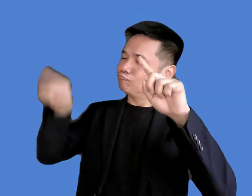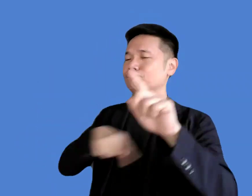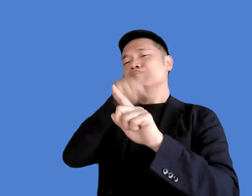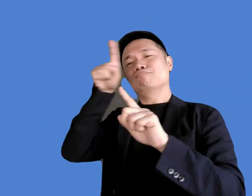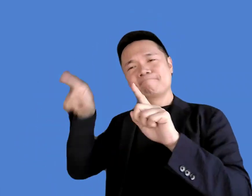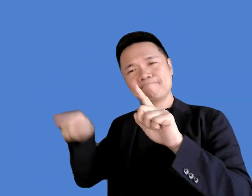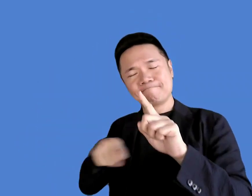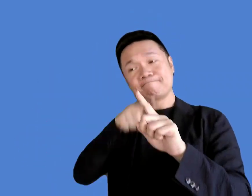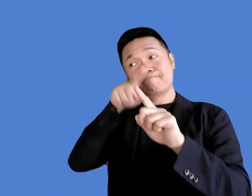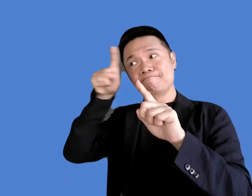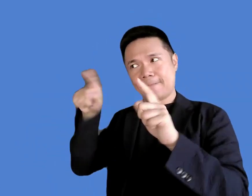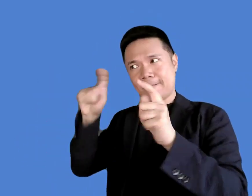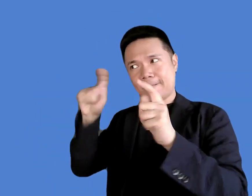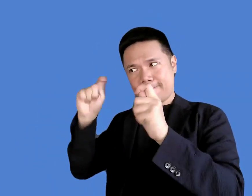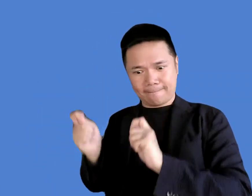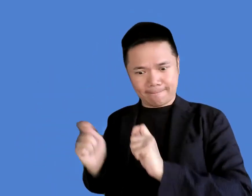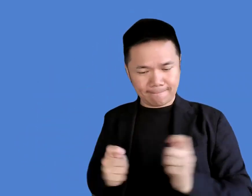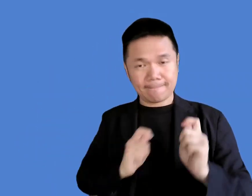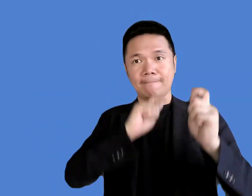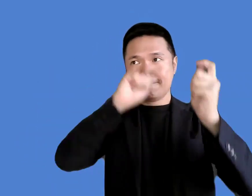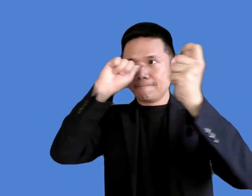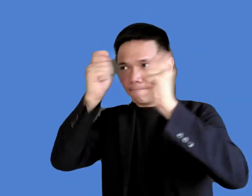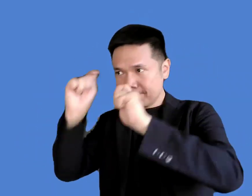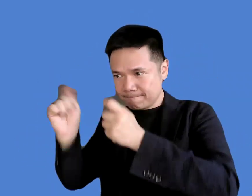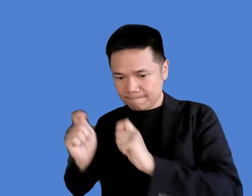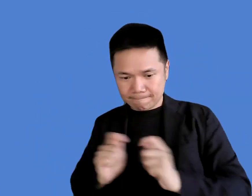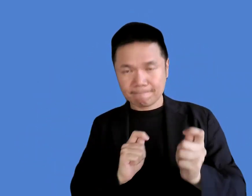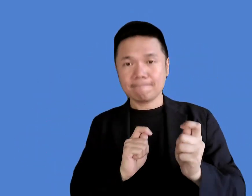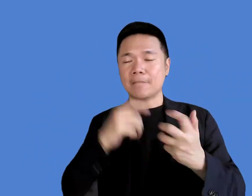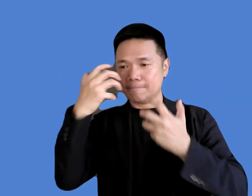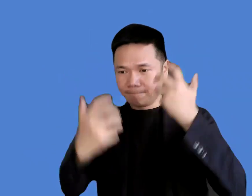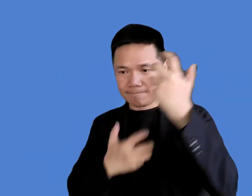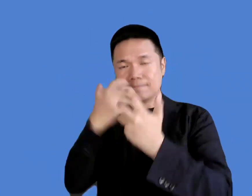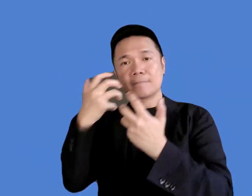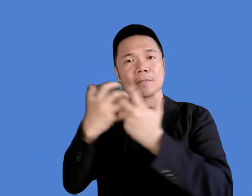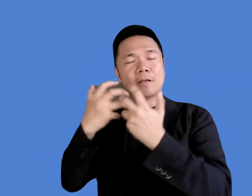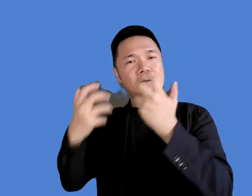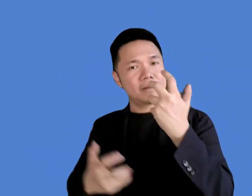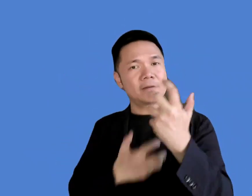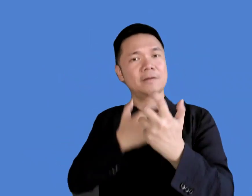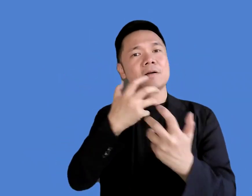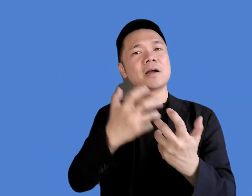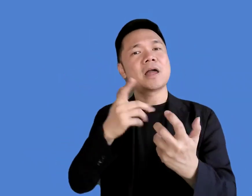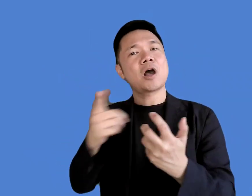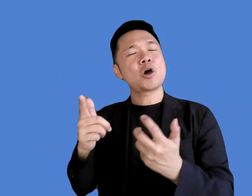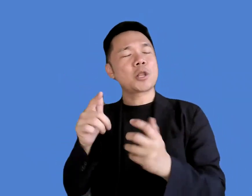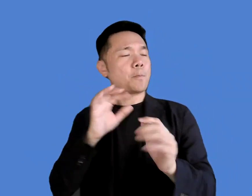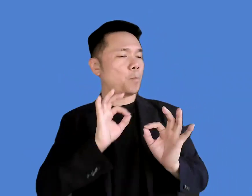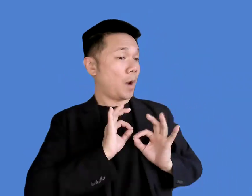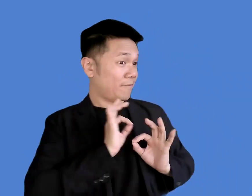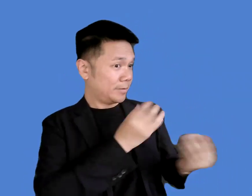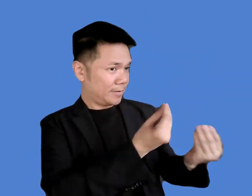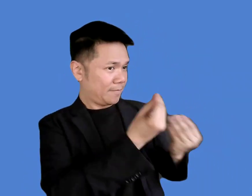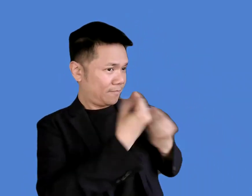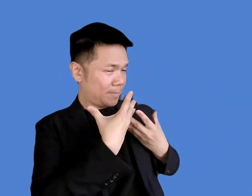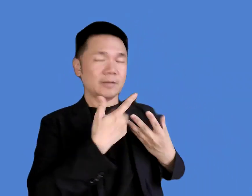keep refining and ensuring that the private sector practices we come out with also help feed into policy discussions and